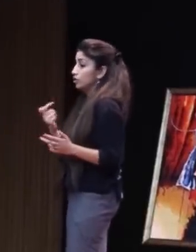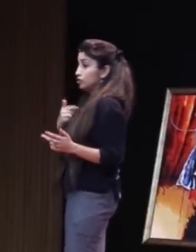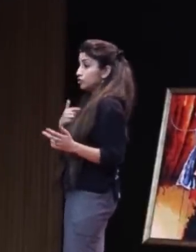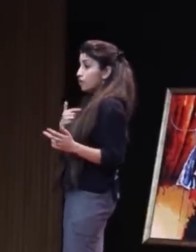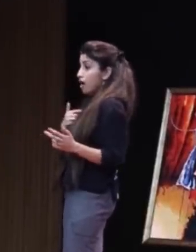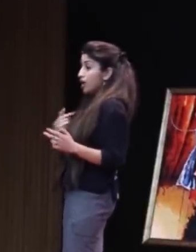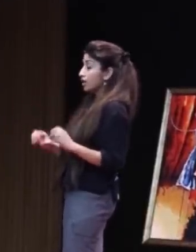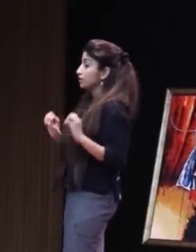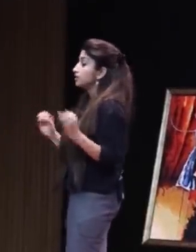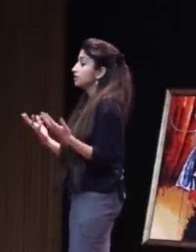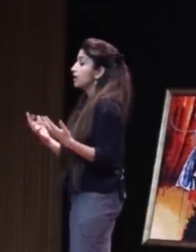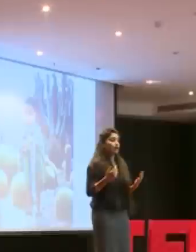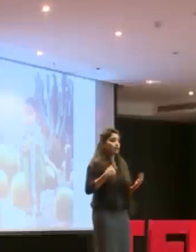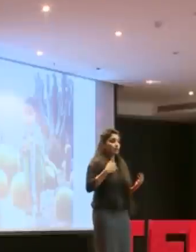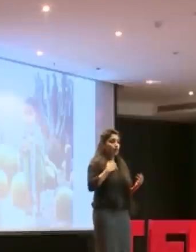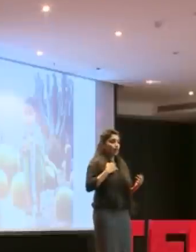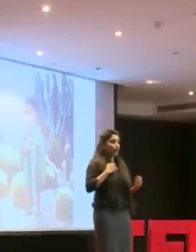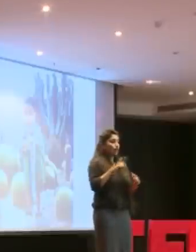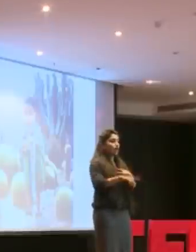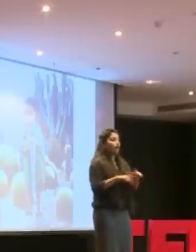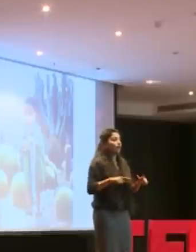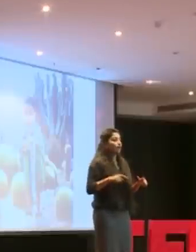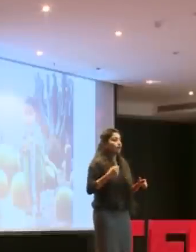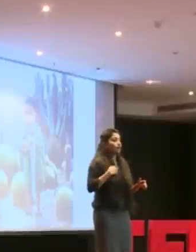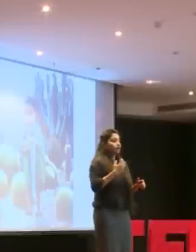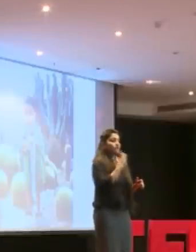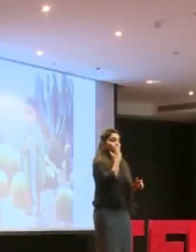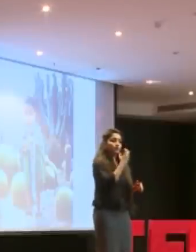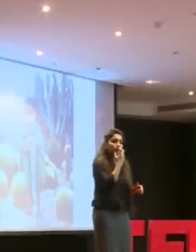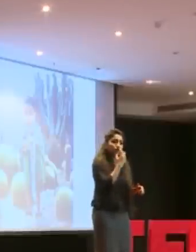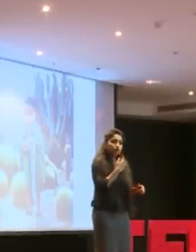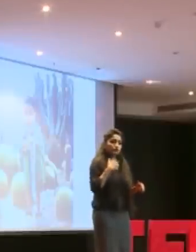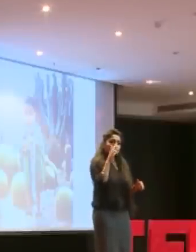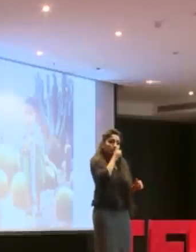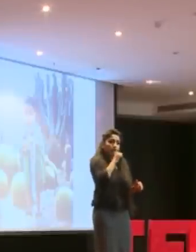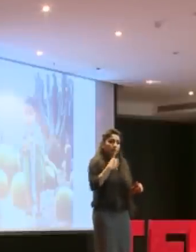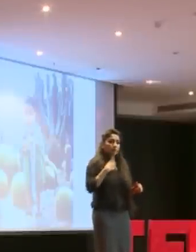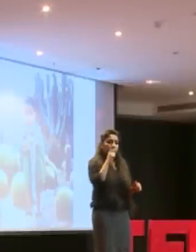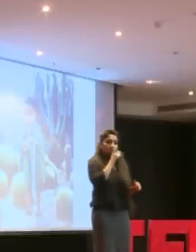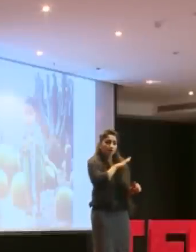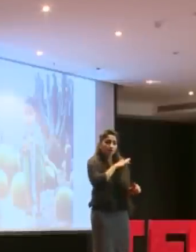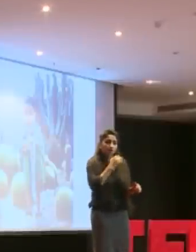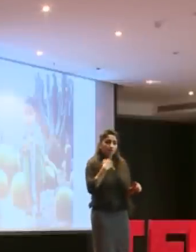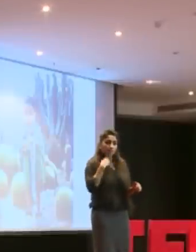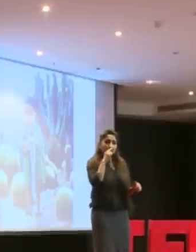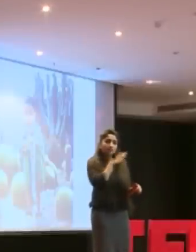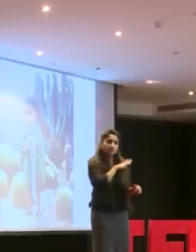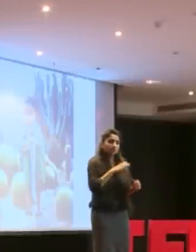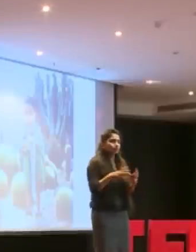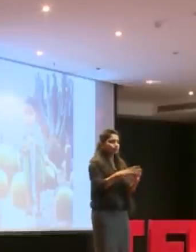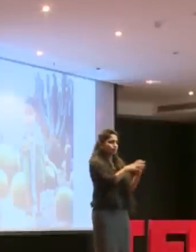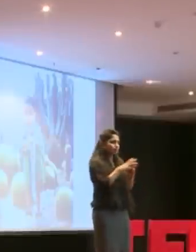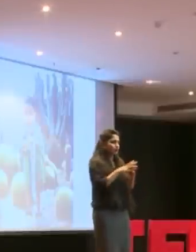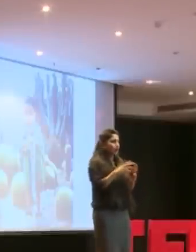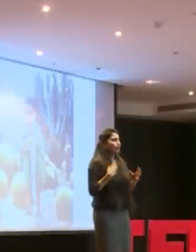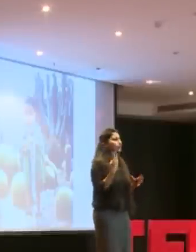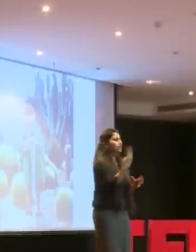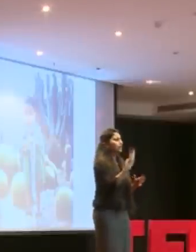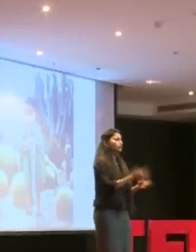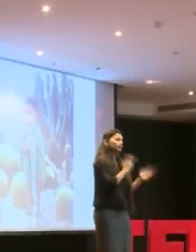sign. I started liking the secret language between me, my brother and sister. We used to talk